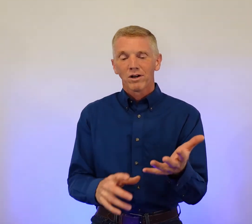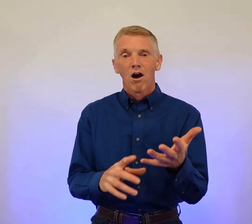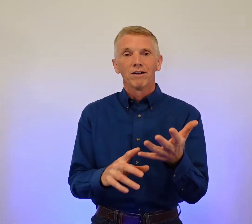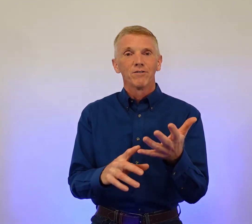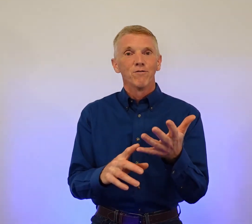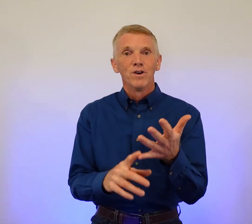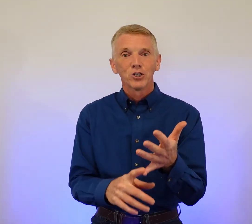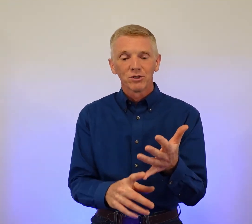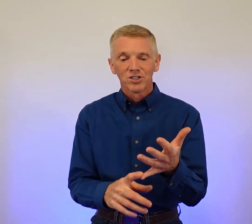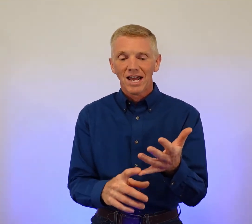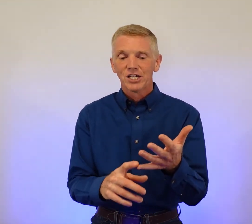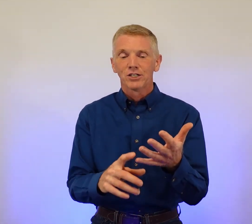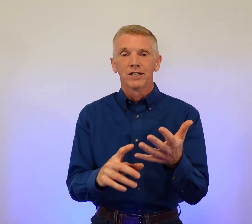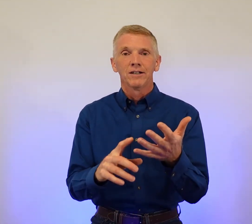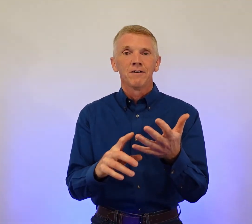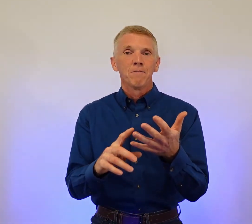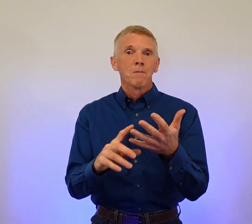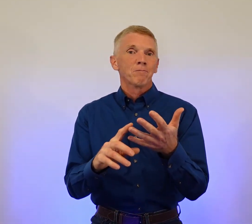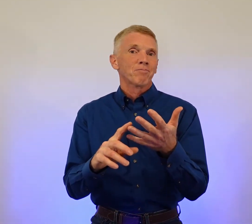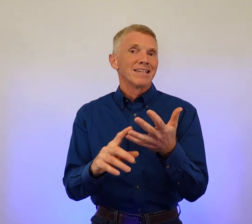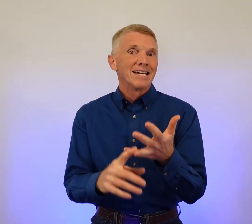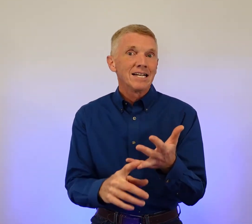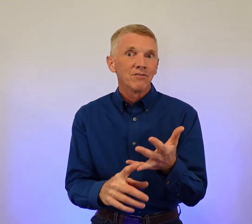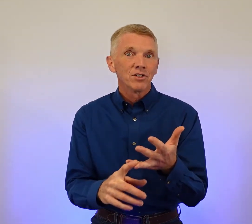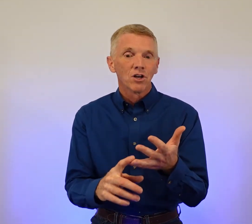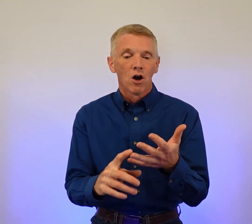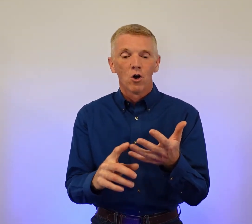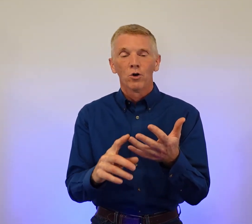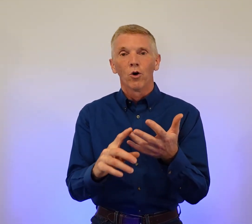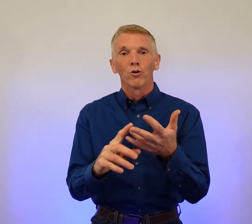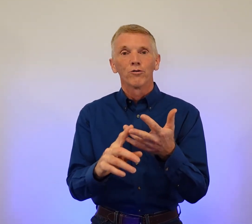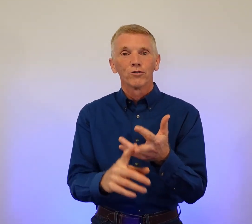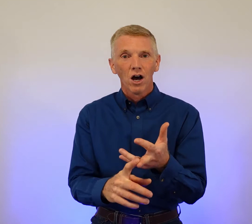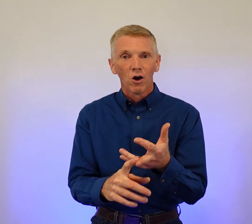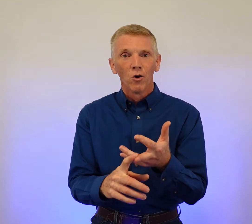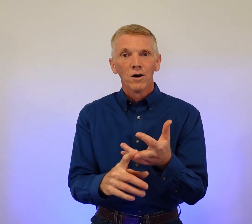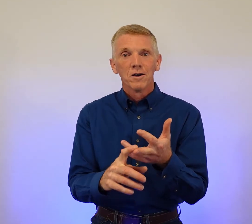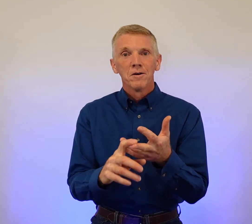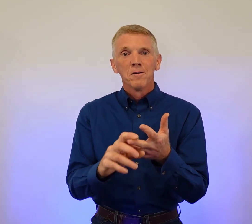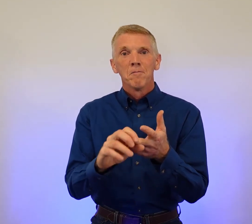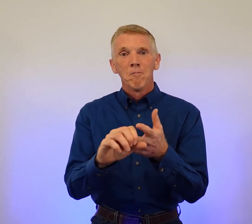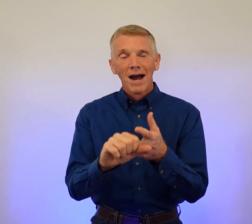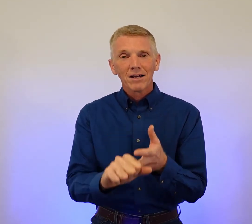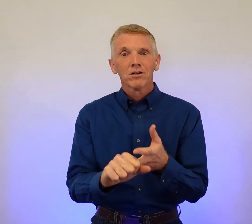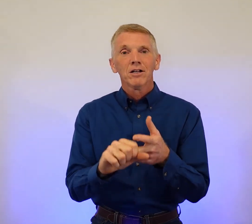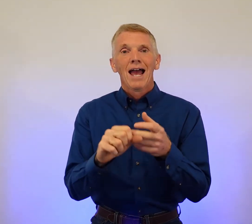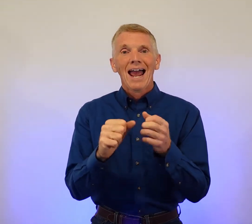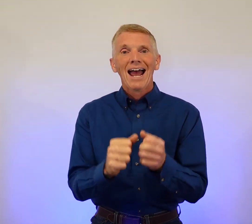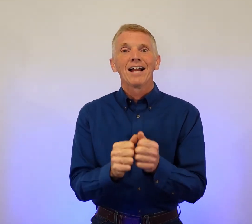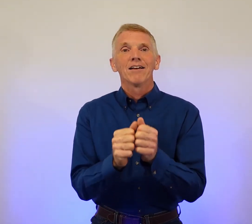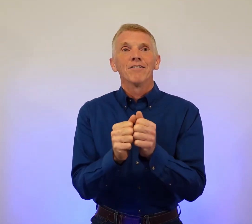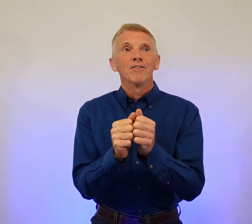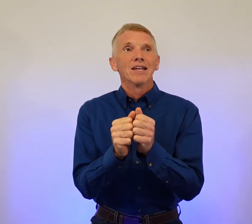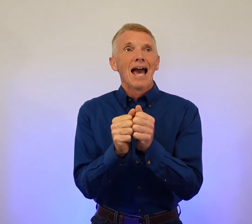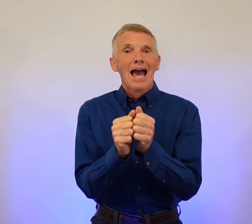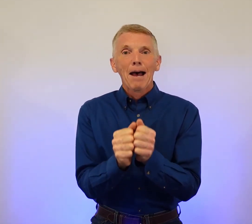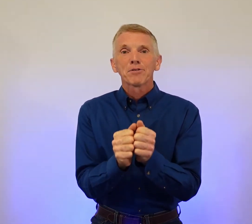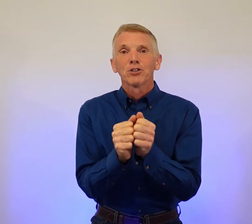call it visualization, getting in the zone, or flow, Michael had the